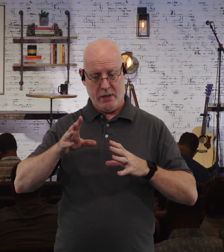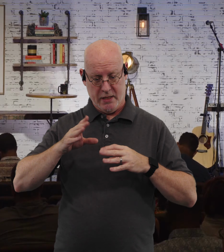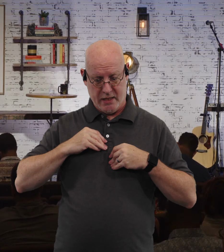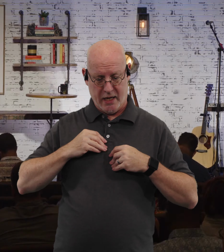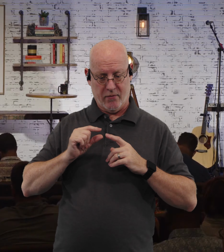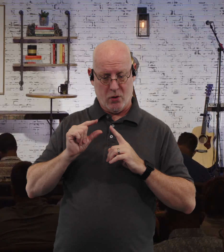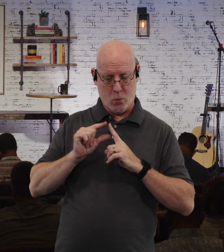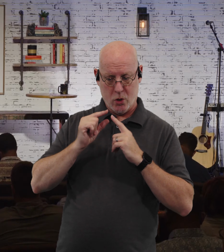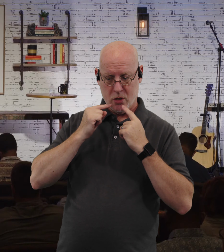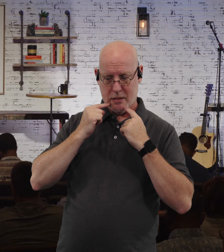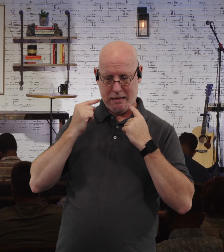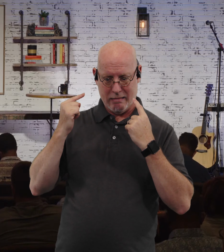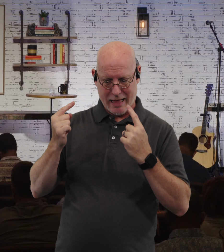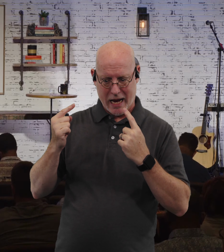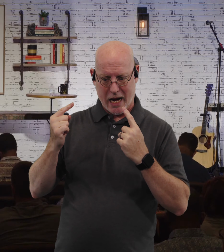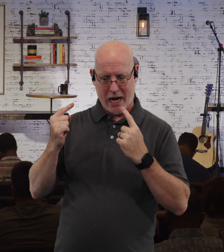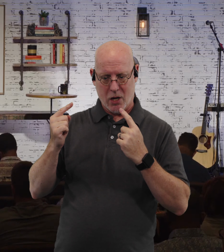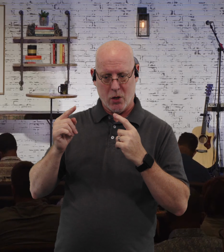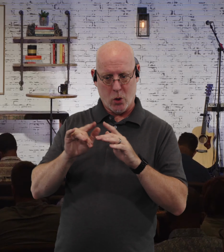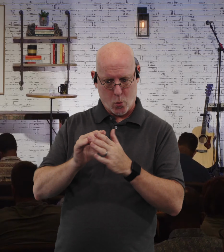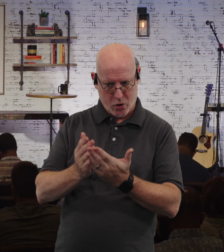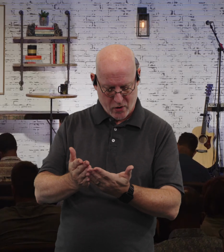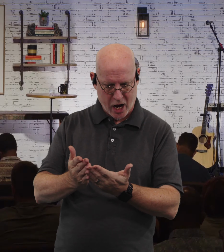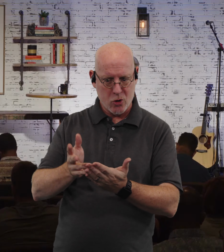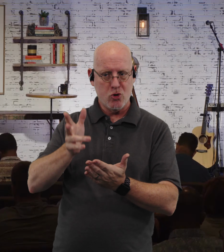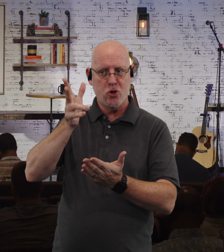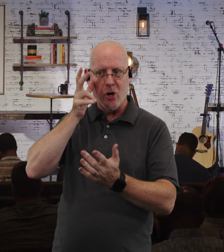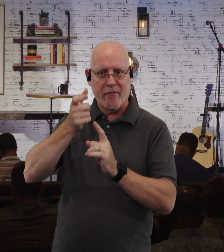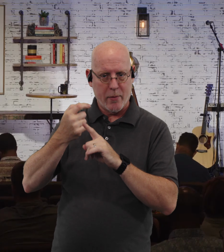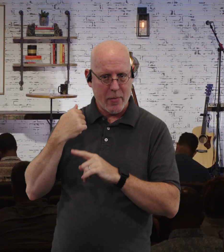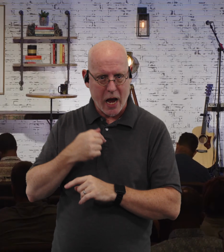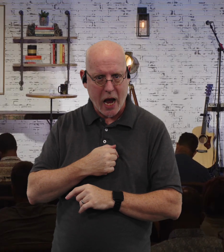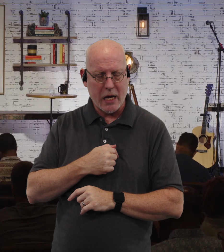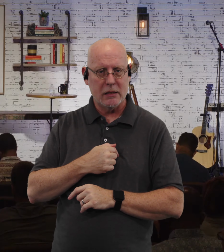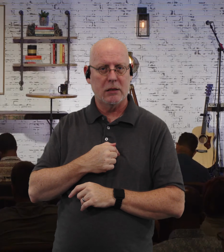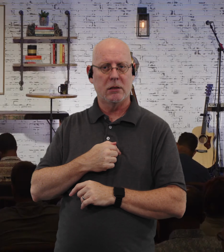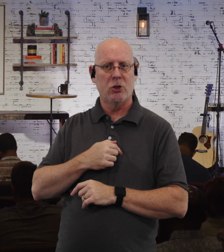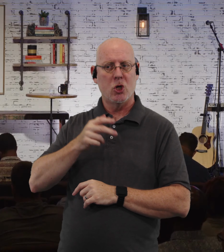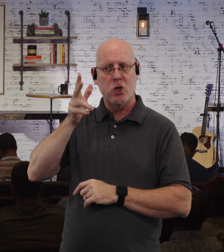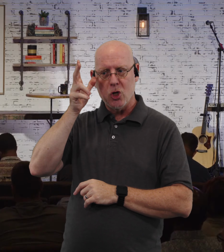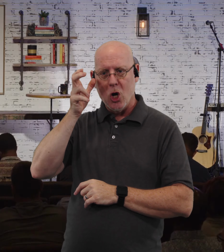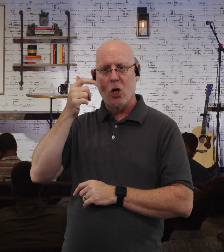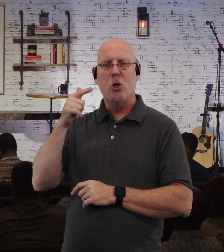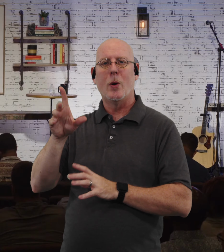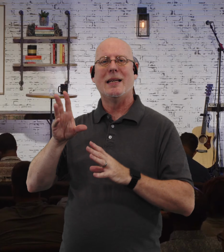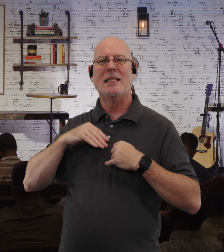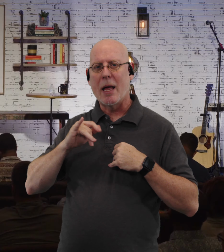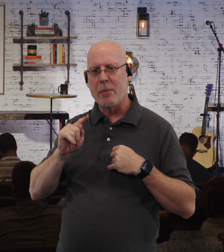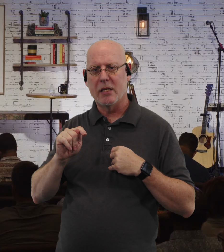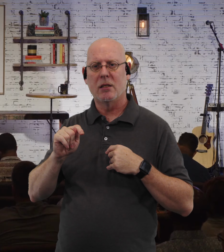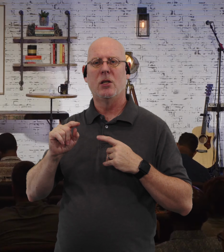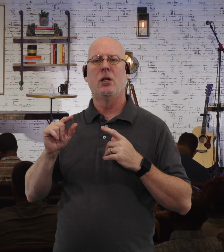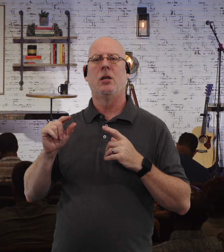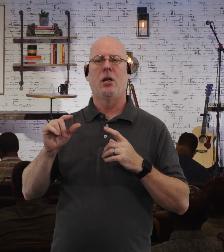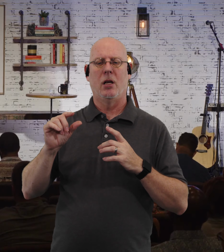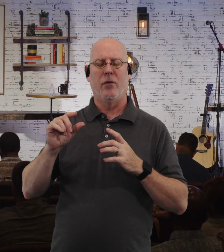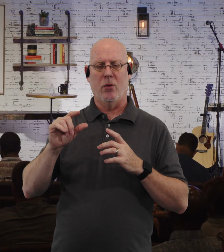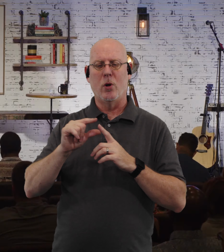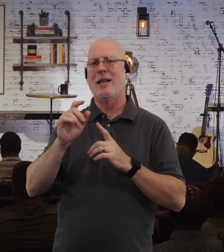the word declared, the word of God, which you heard from us, the word heard, you accepted it. There's the